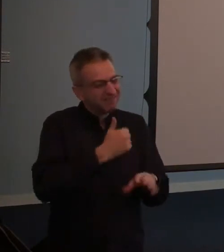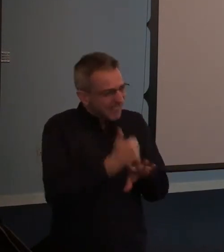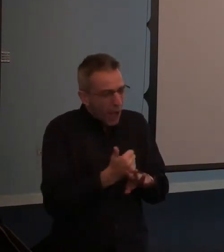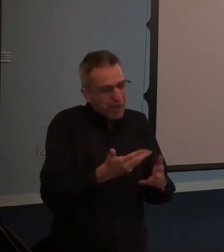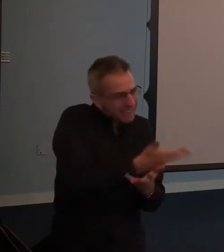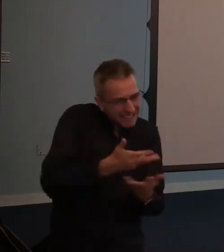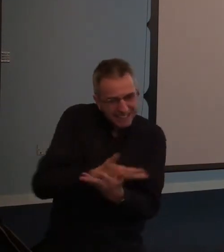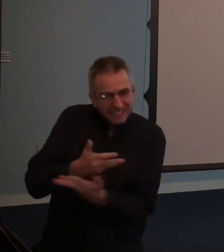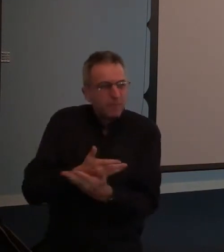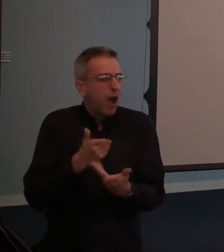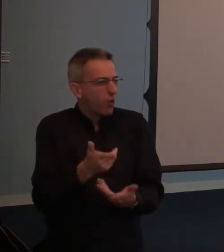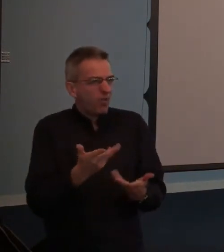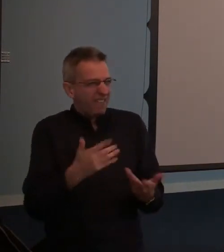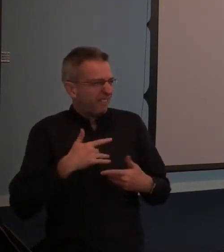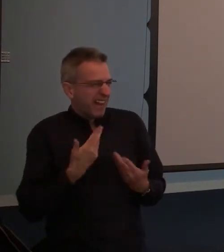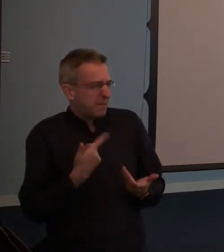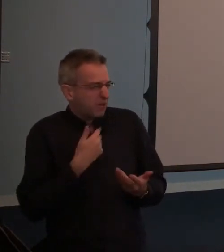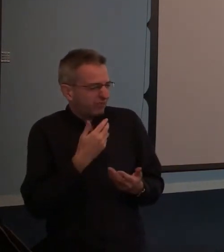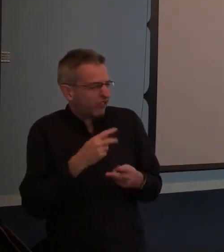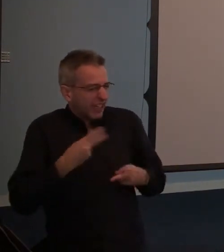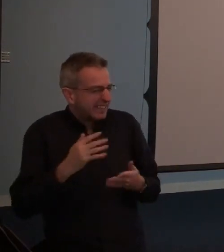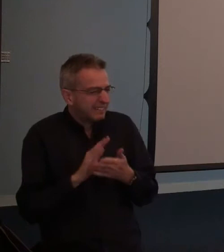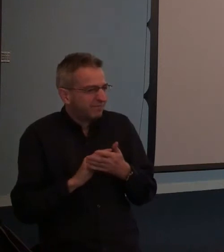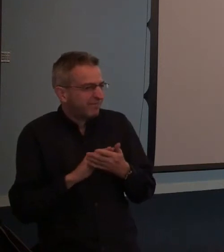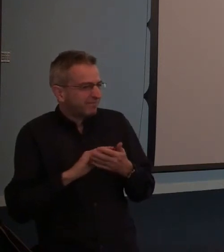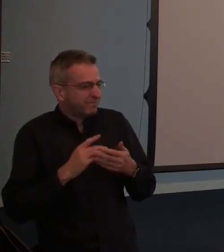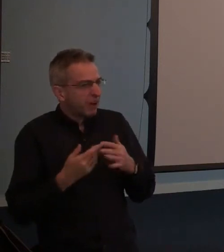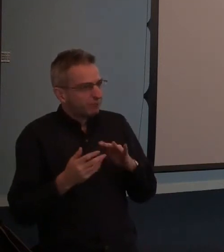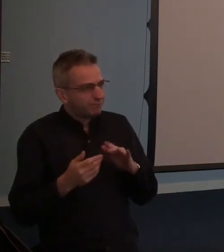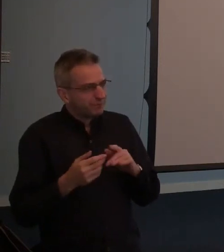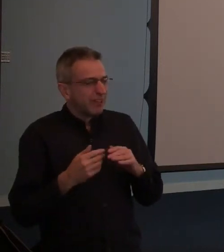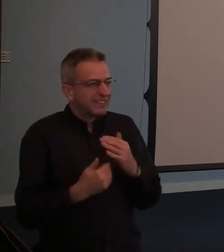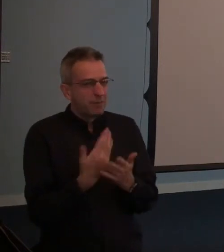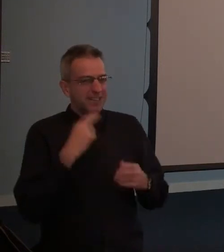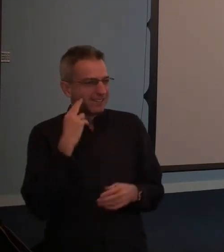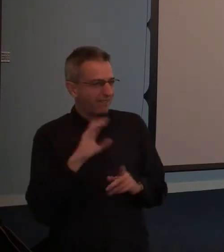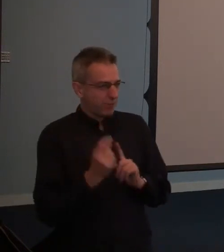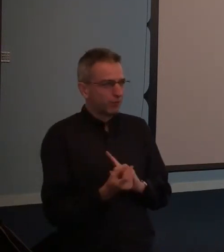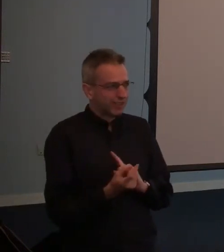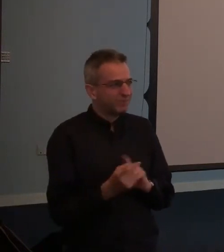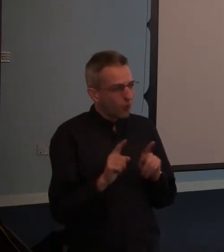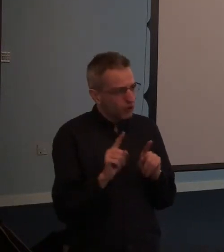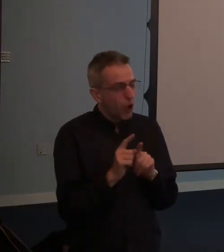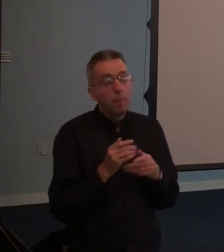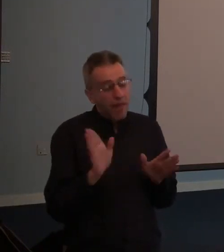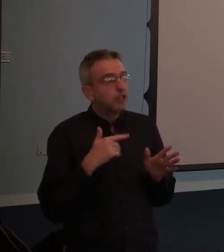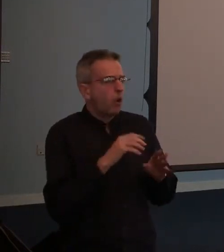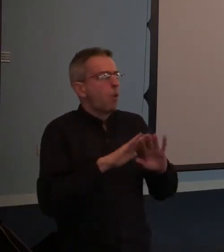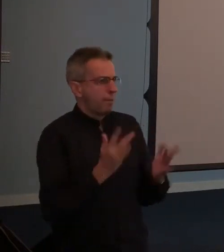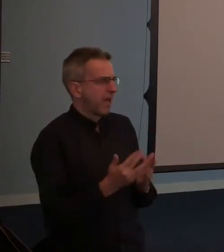But we did, of course, have to set up a lot of meetings. I just wanted to explain this to you. You know, we wanted to think about genetic developments in the